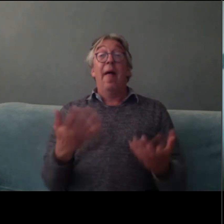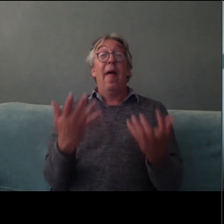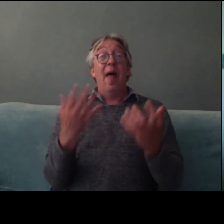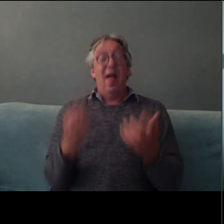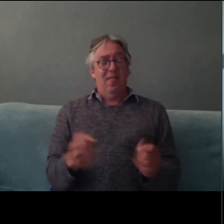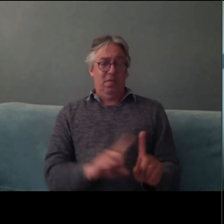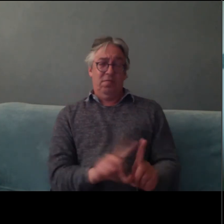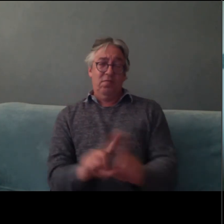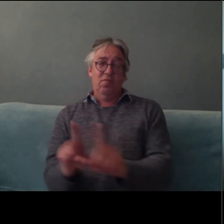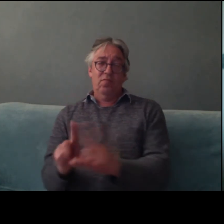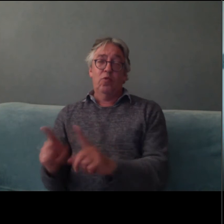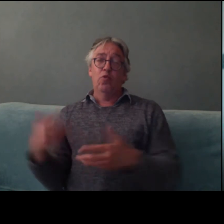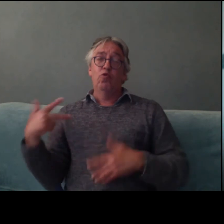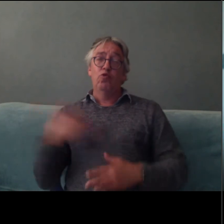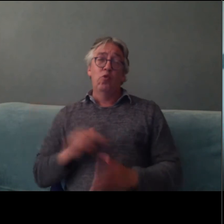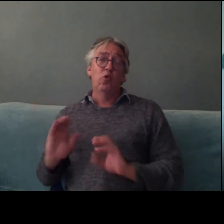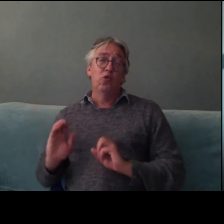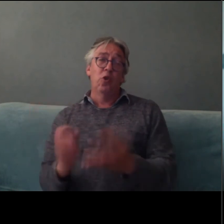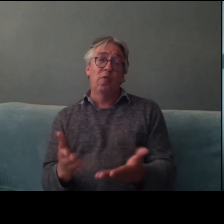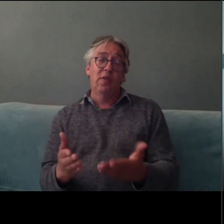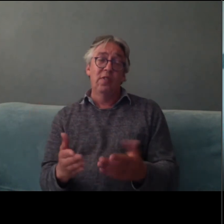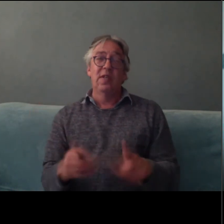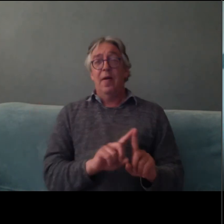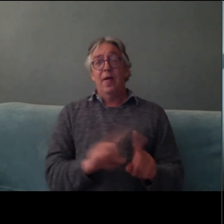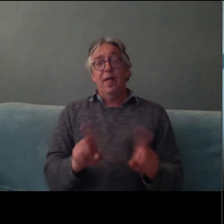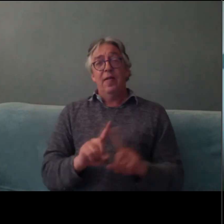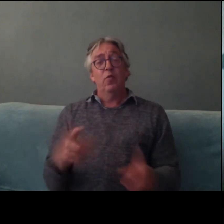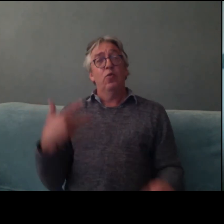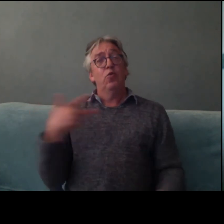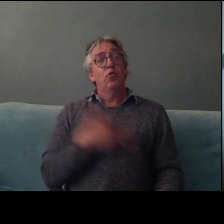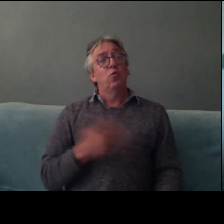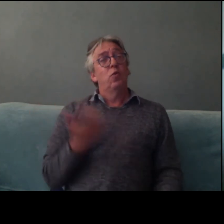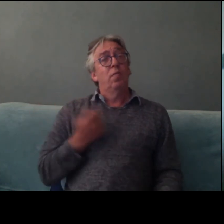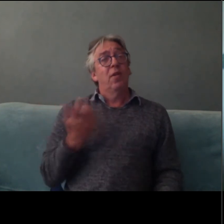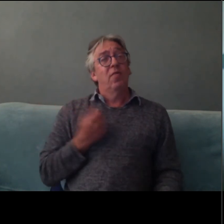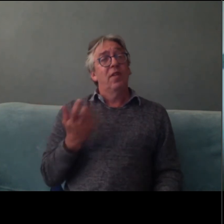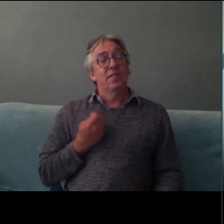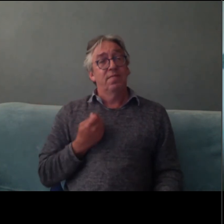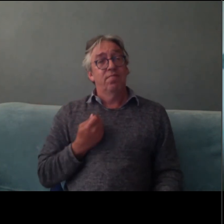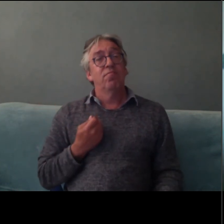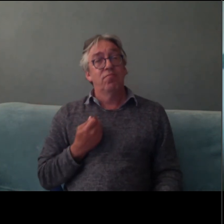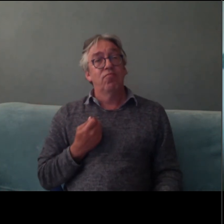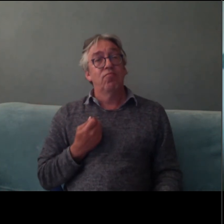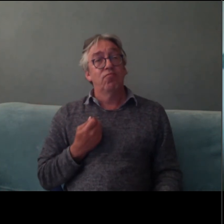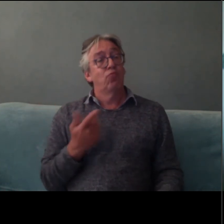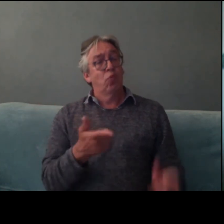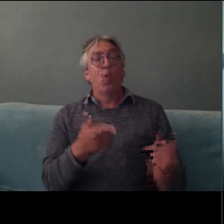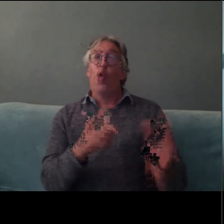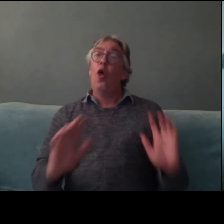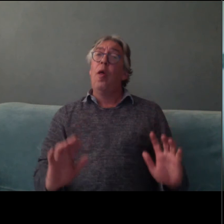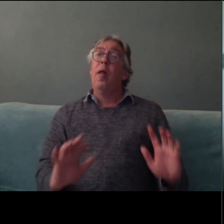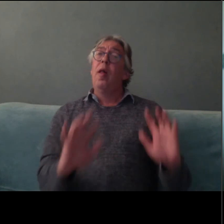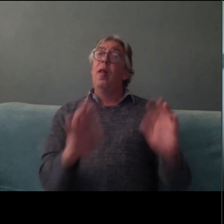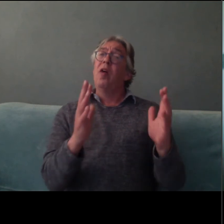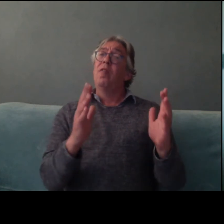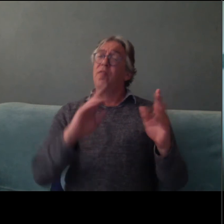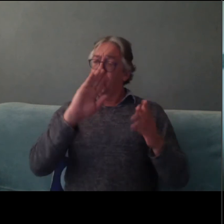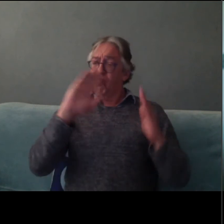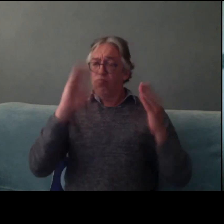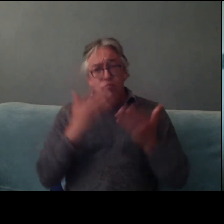services provided to persons with disabilities, ensuring a satisfactory standard of living with dignity and with